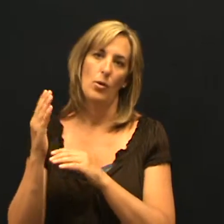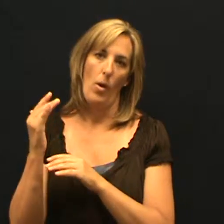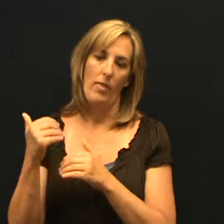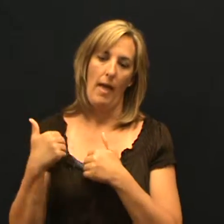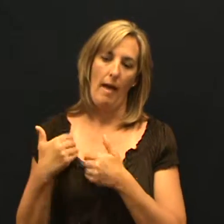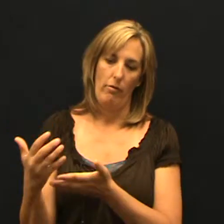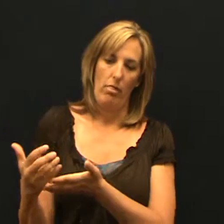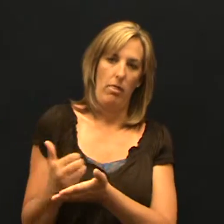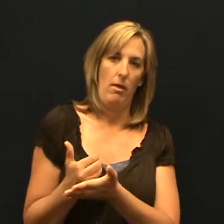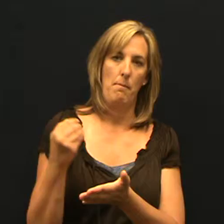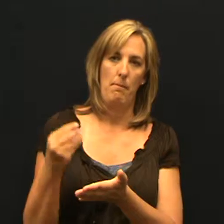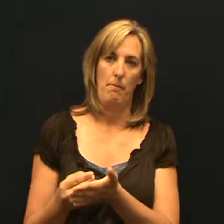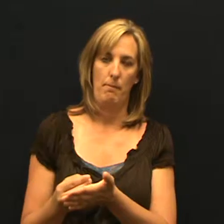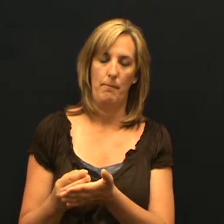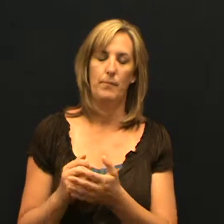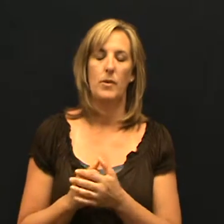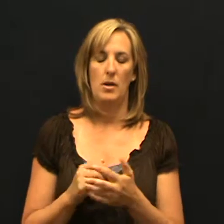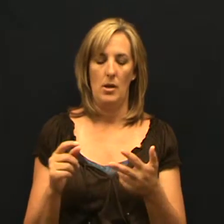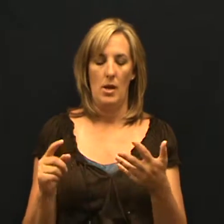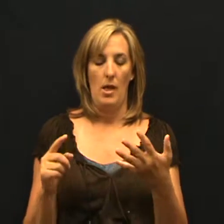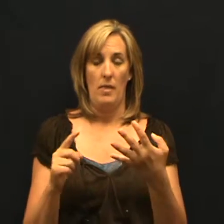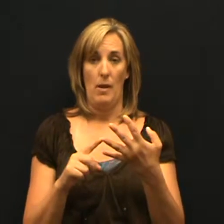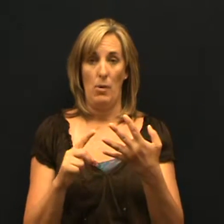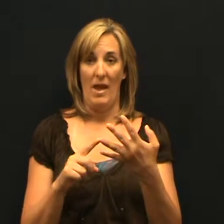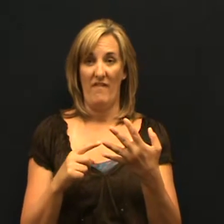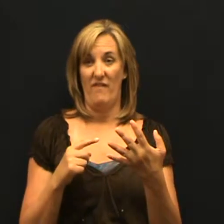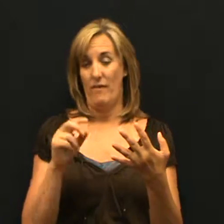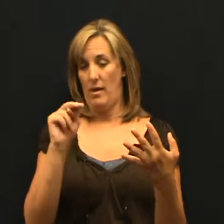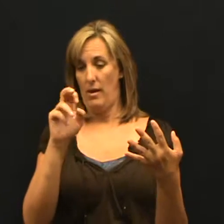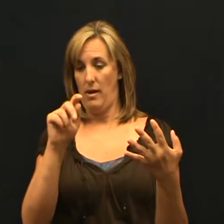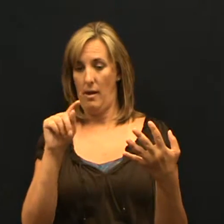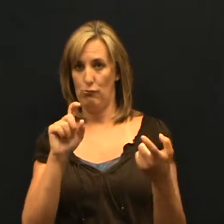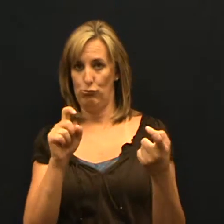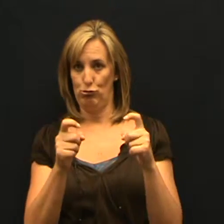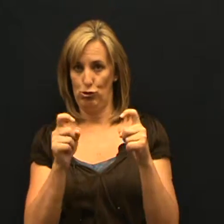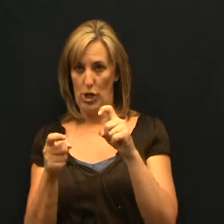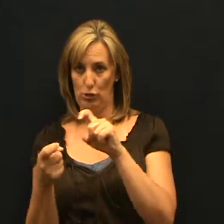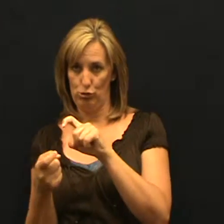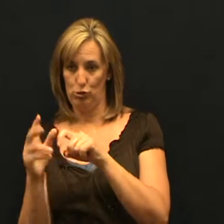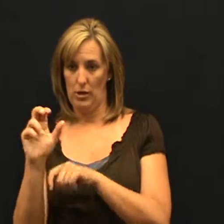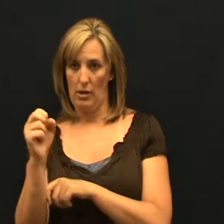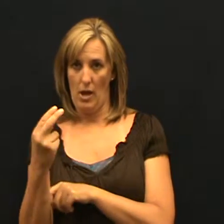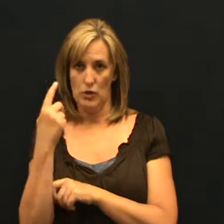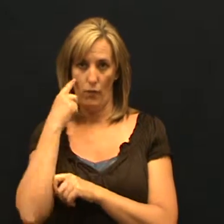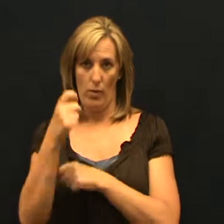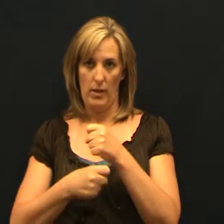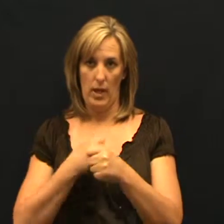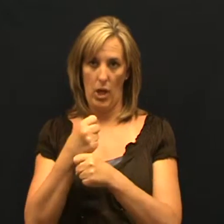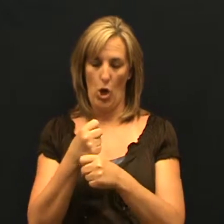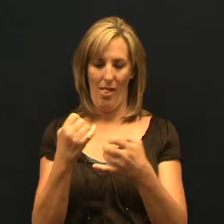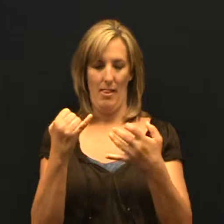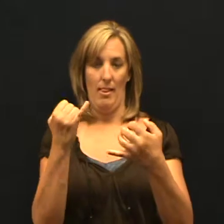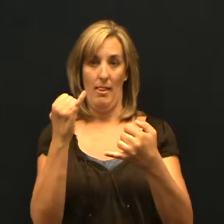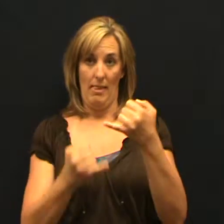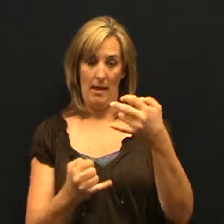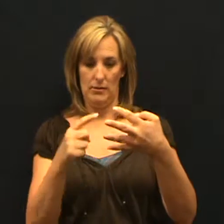activities. And then we come down to the net change in cash for the year. And then look at those last 2 lines. Cash and